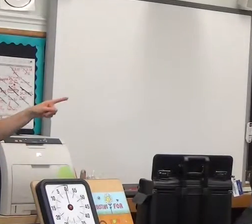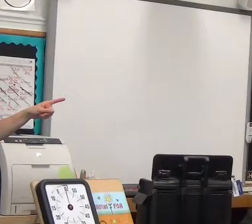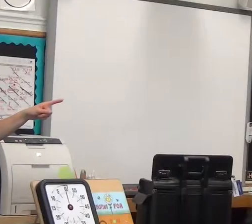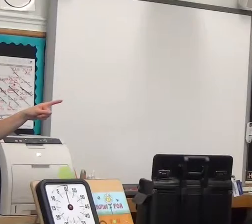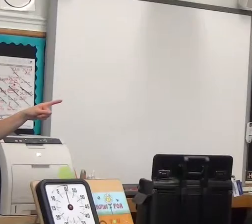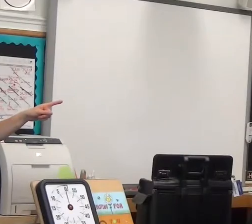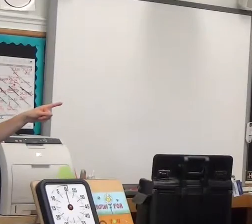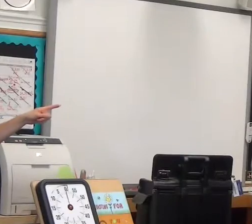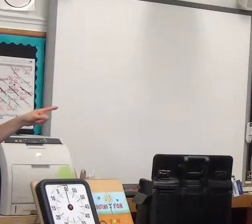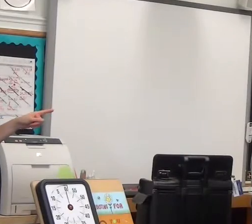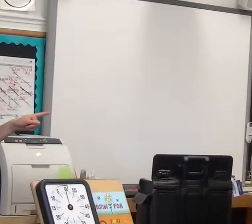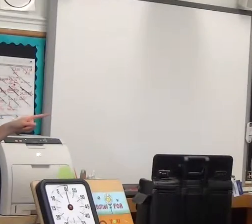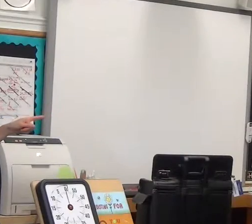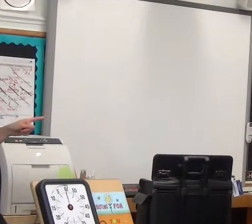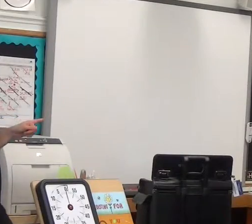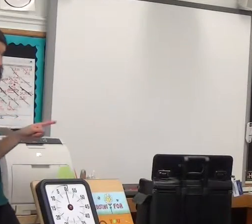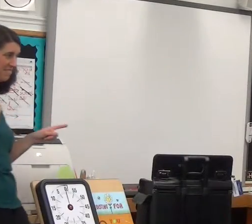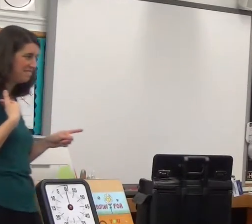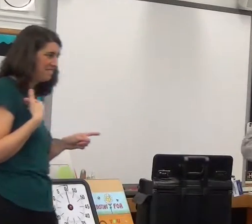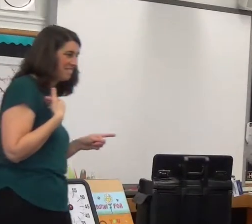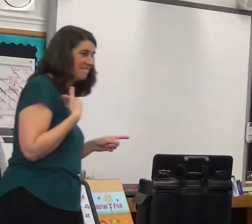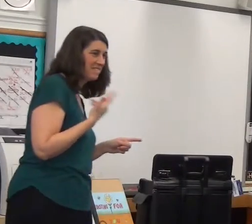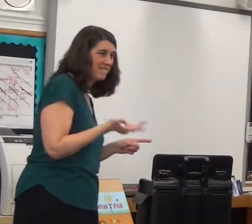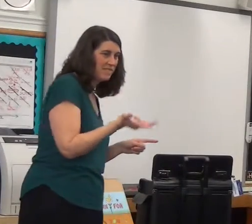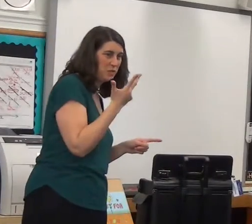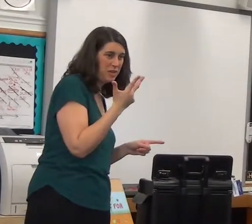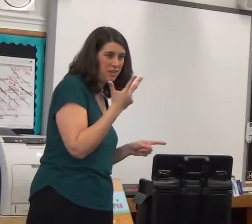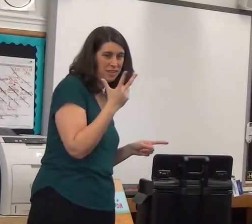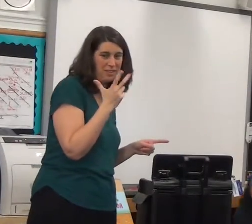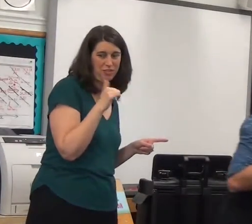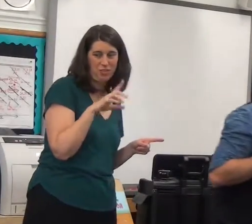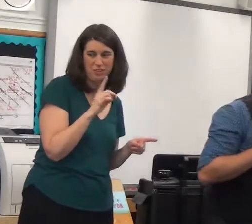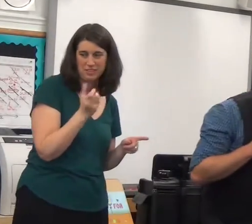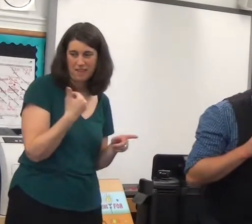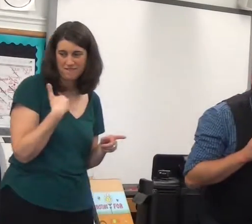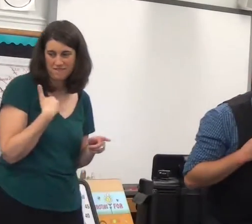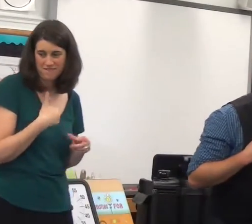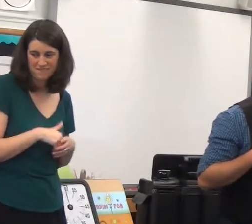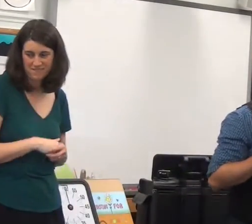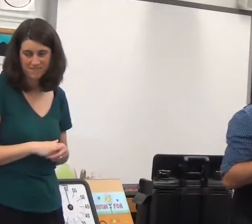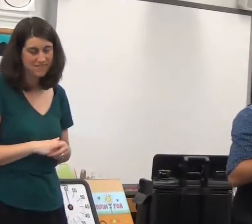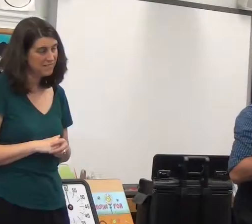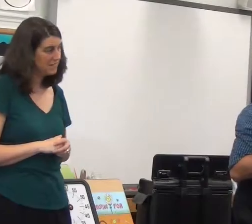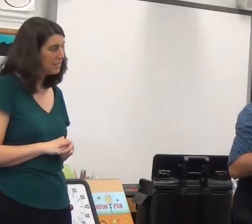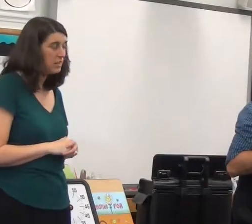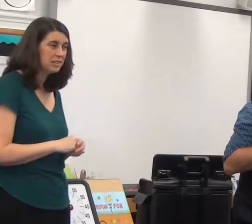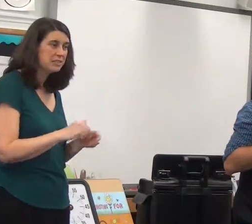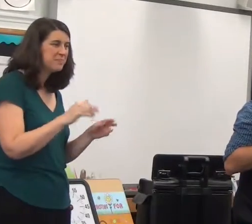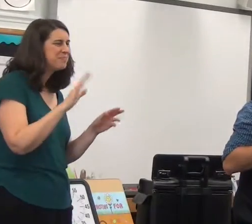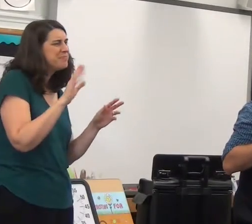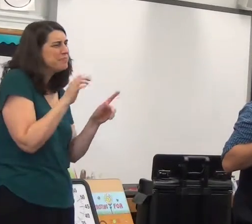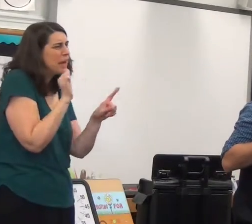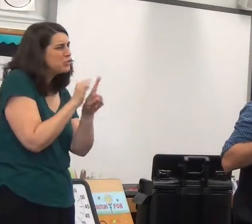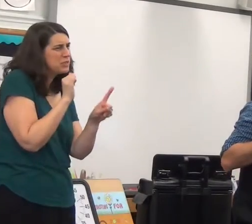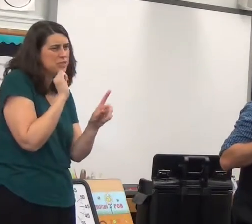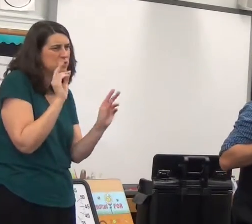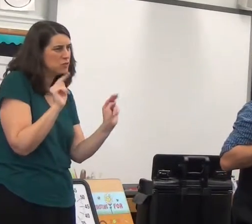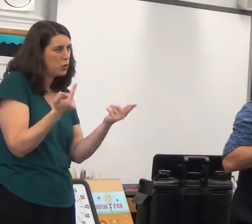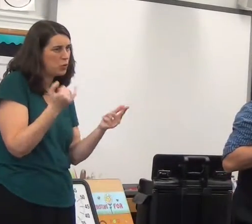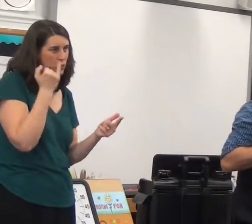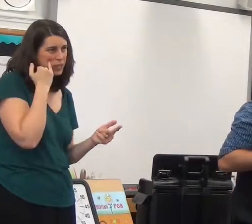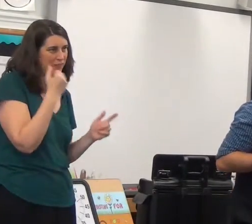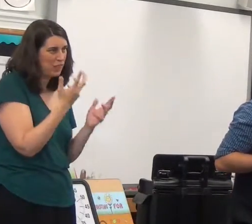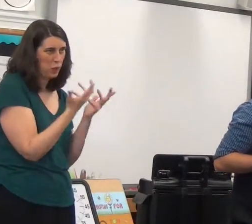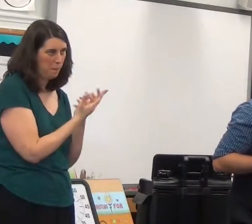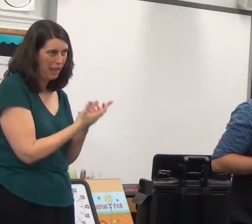found three cards. This would not be a very good trick if those weren't the